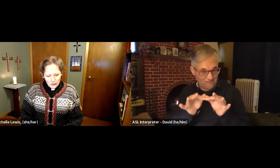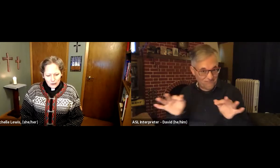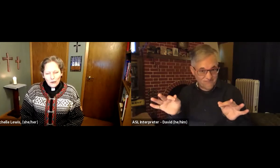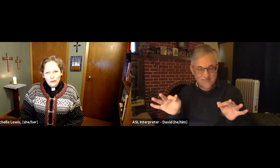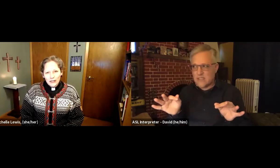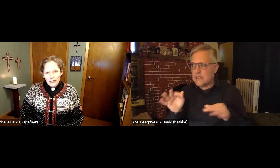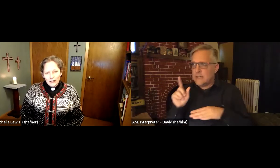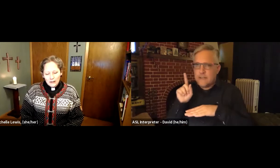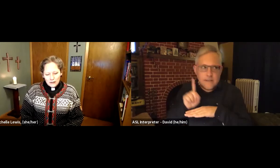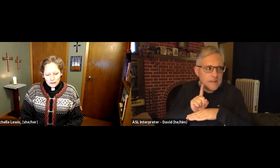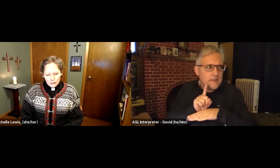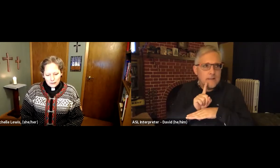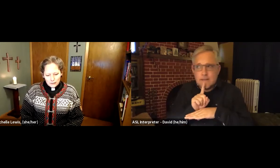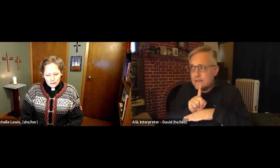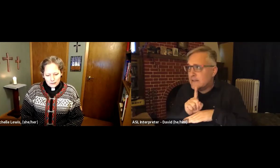or lonely.